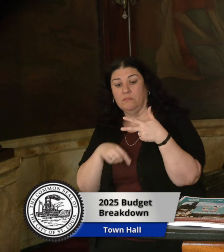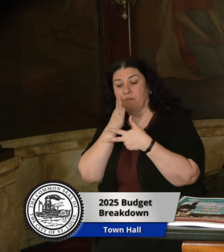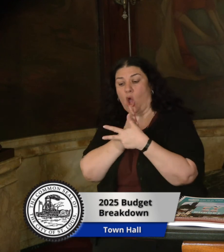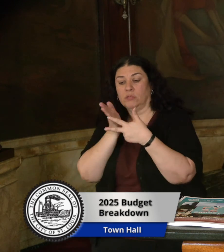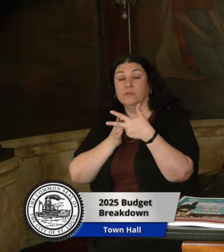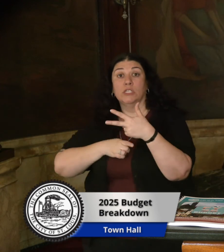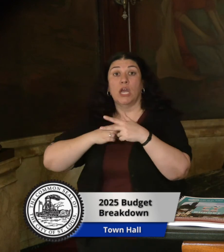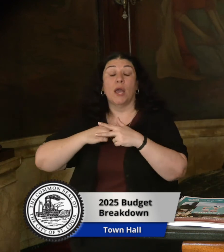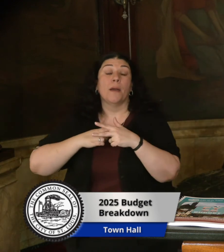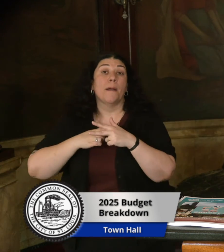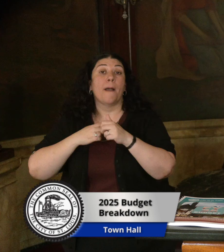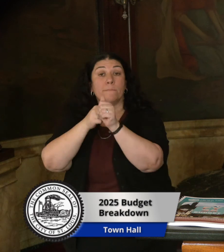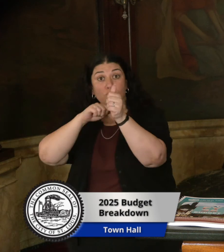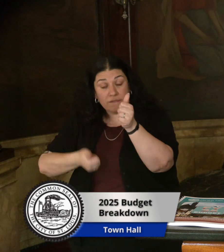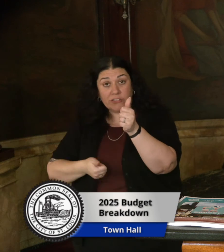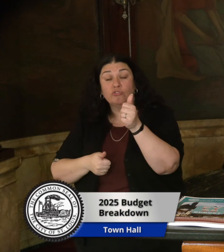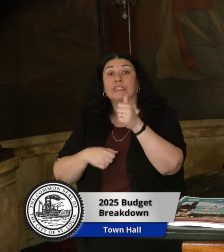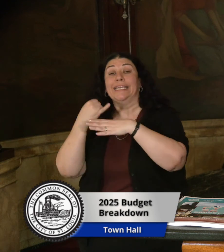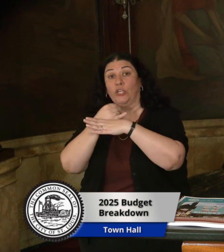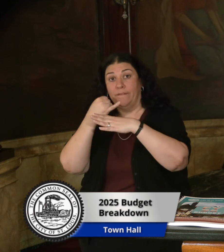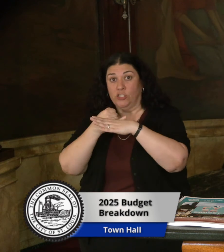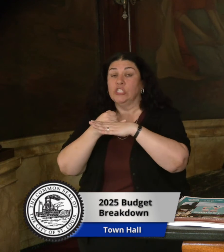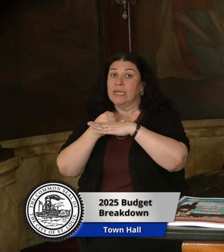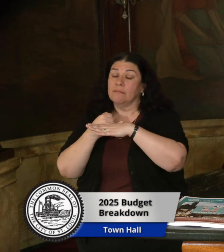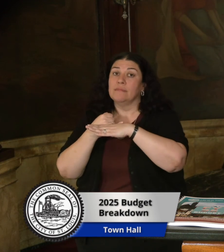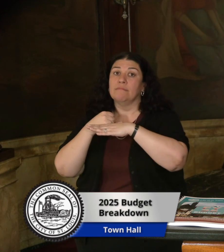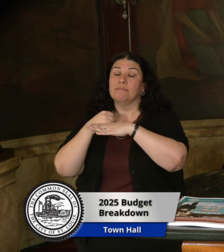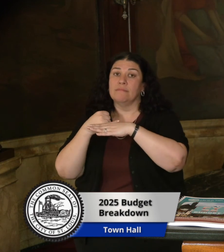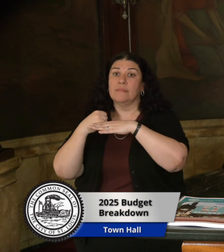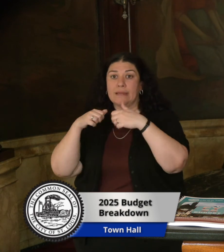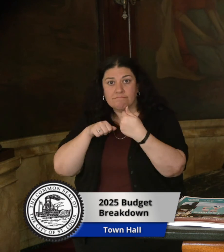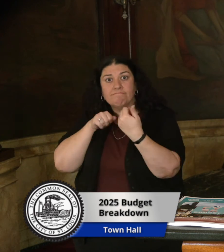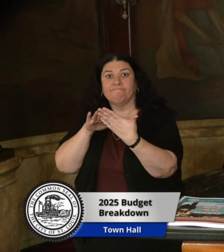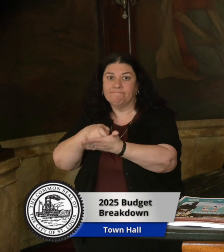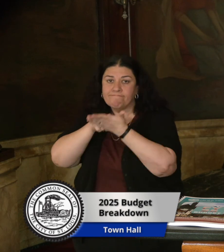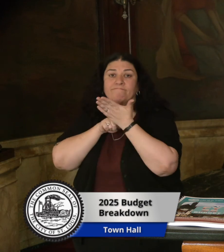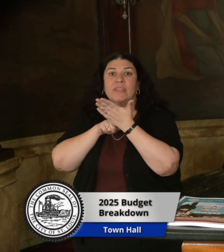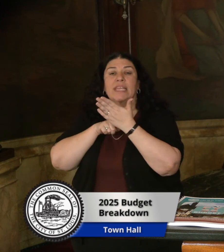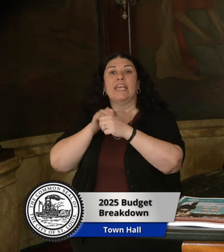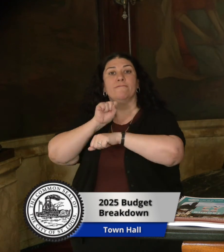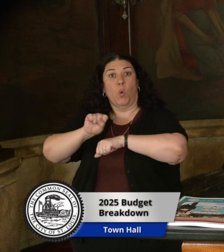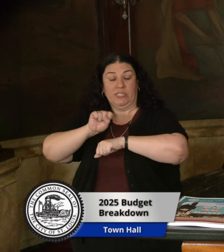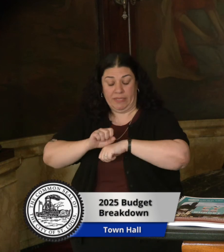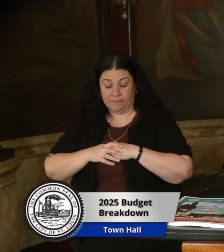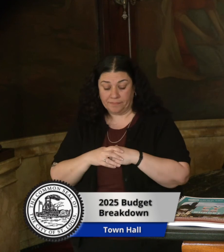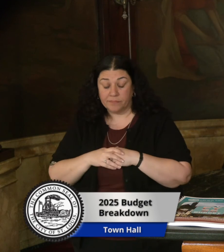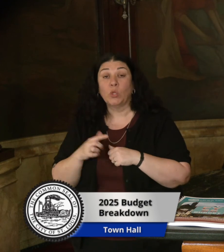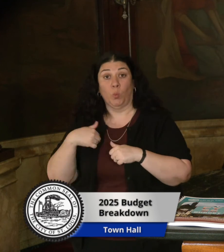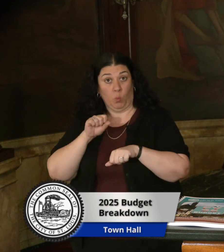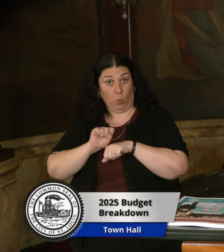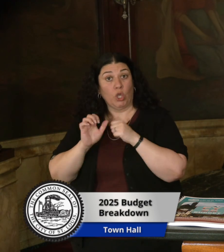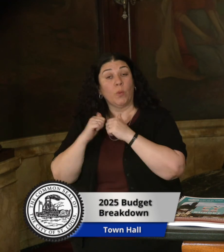pieces: prevention, intervention, and enforcement. And we have been working with the chief, our new